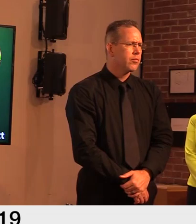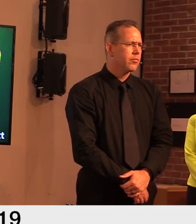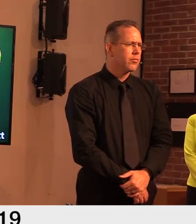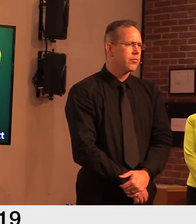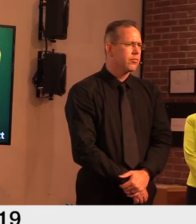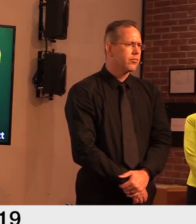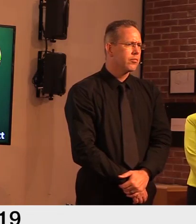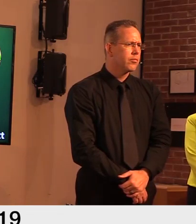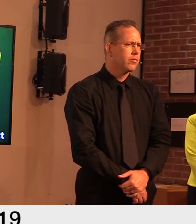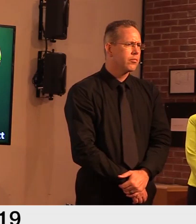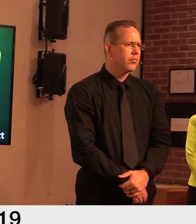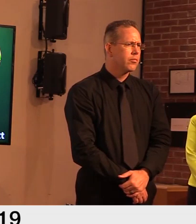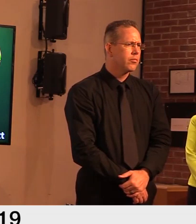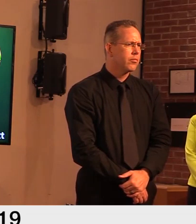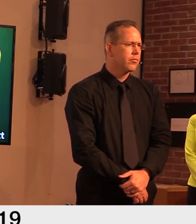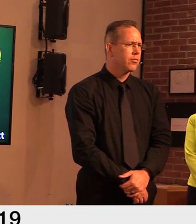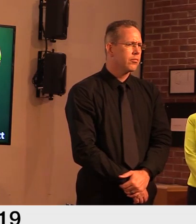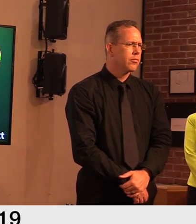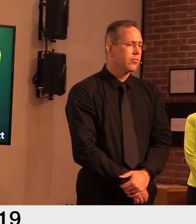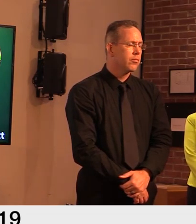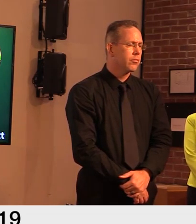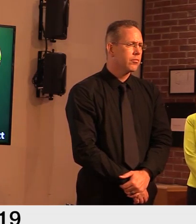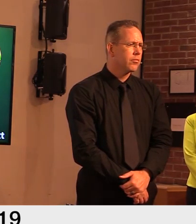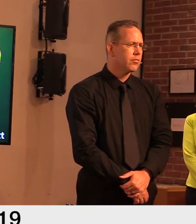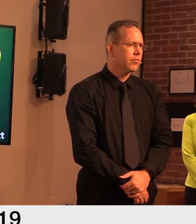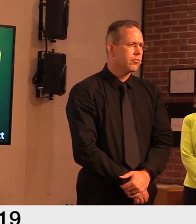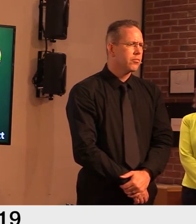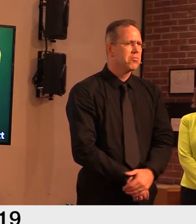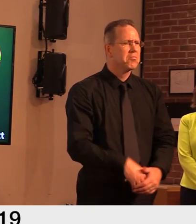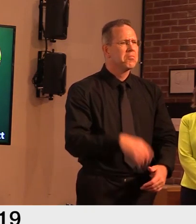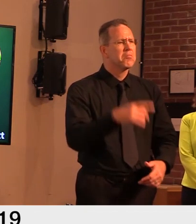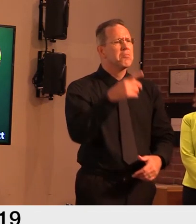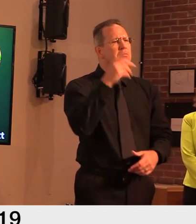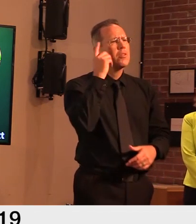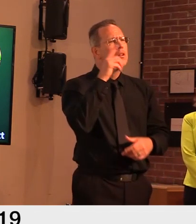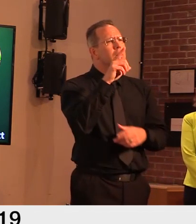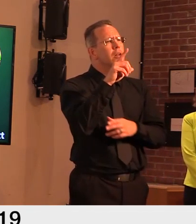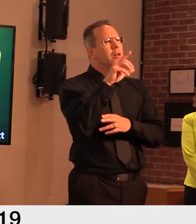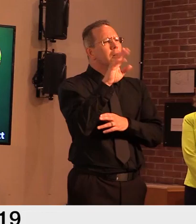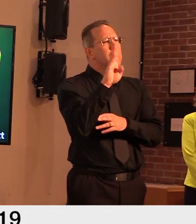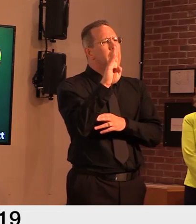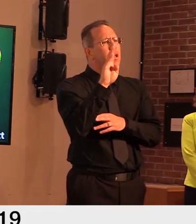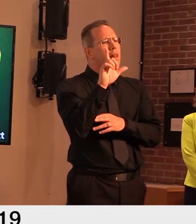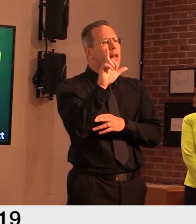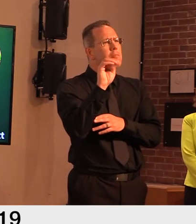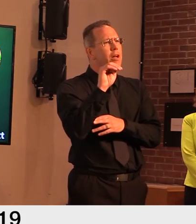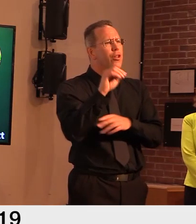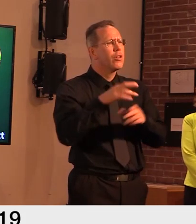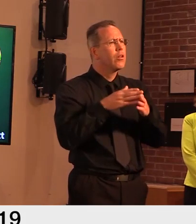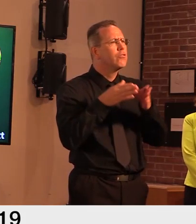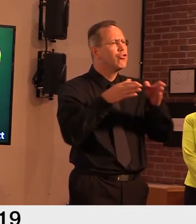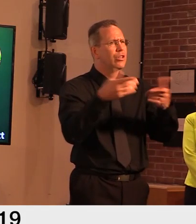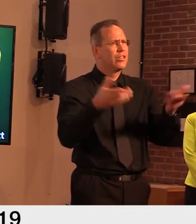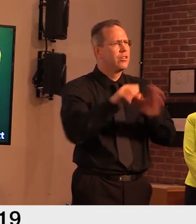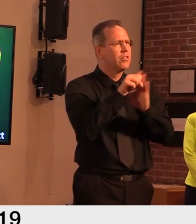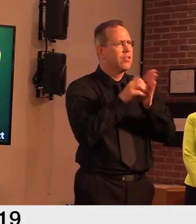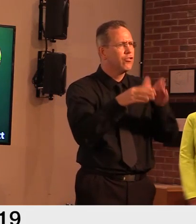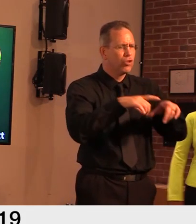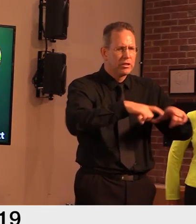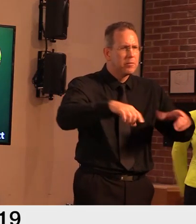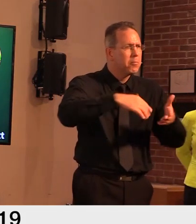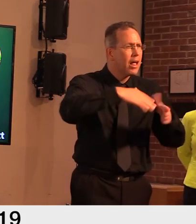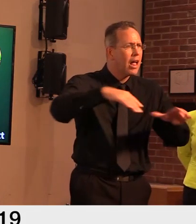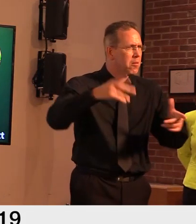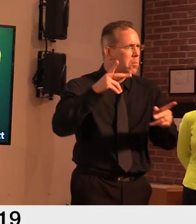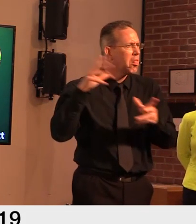mural and the destruction of a sign up in South Burlington, I believe, have you considered, or have you already deployed